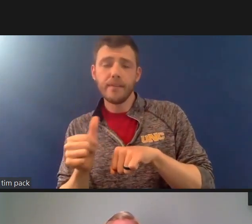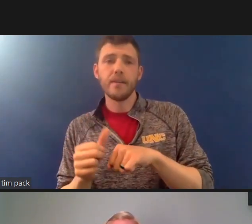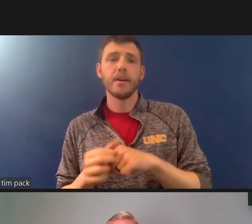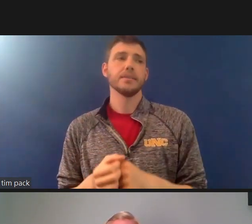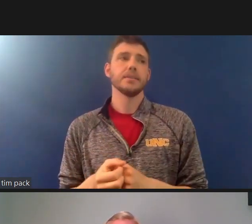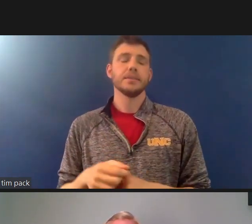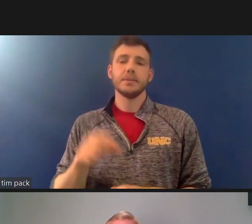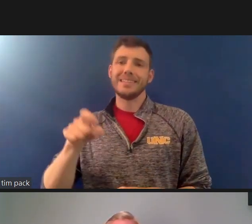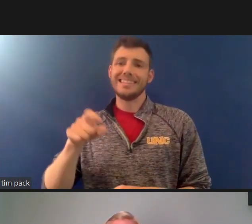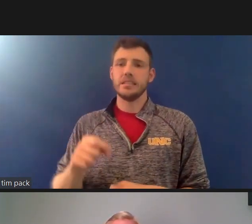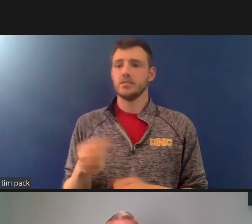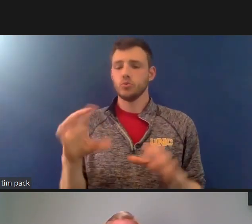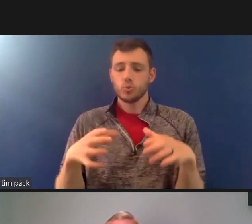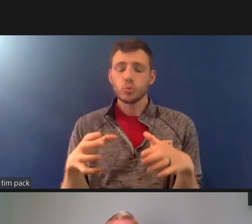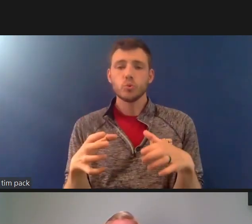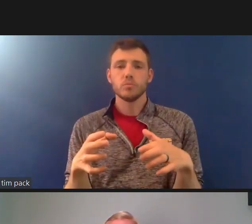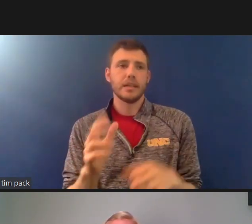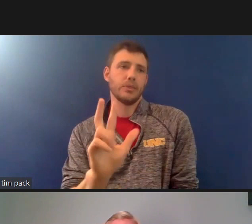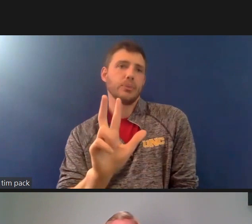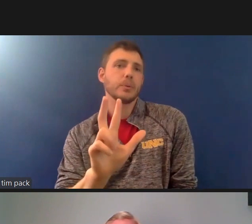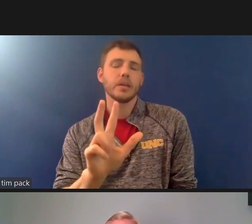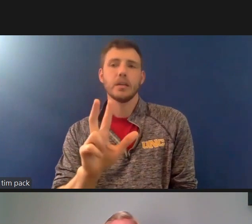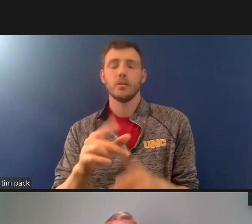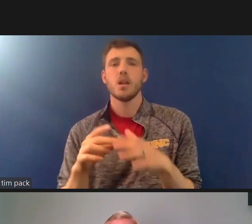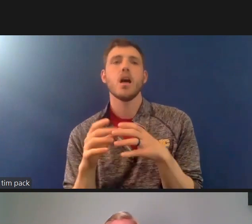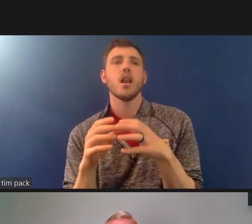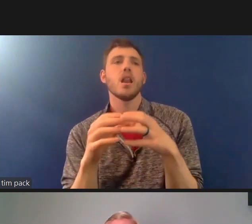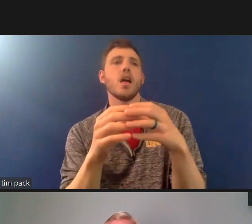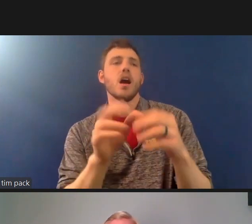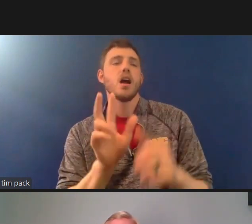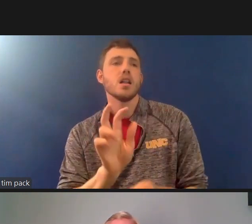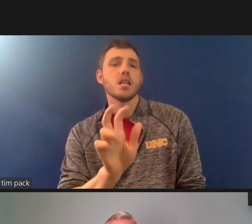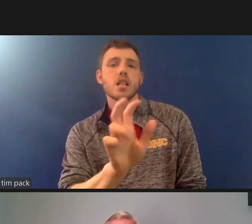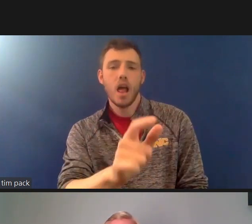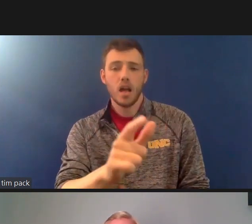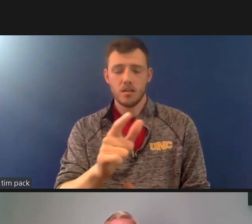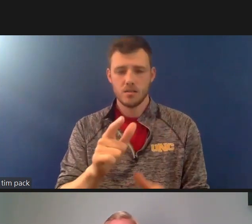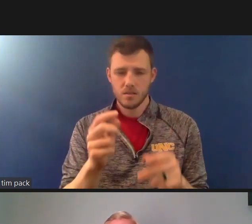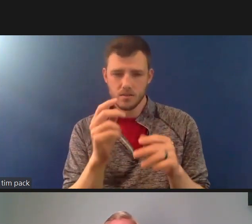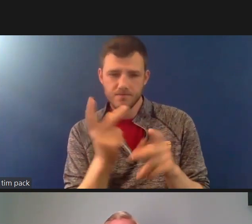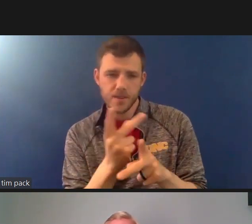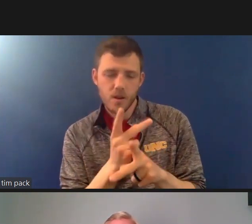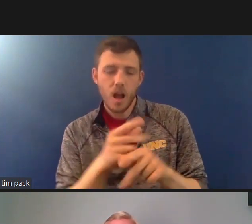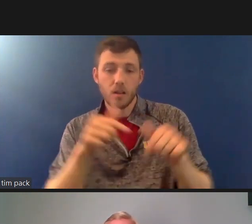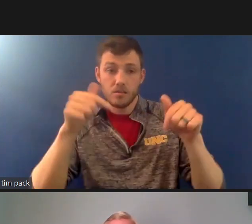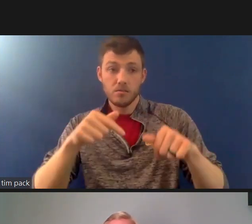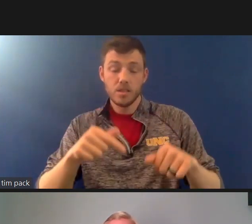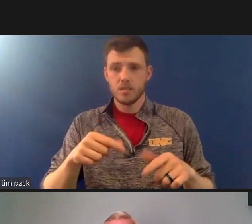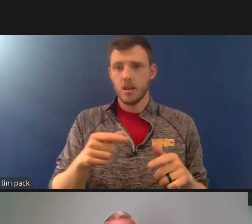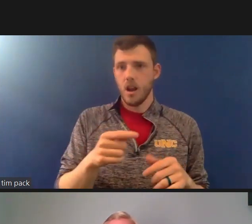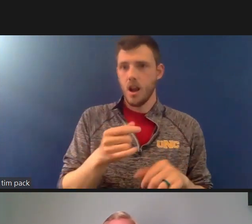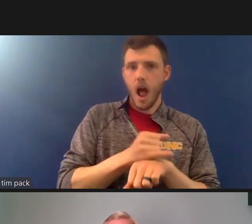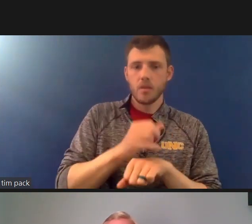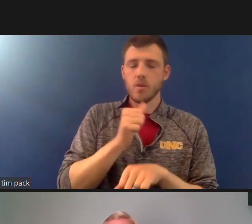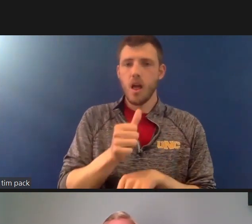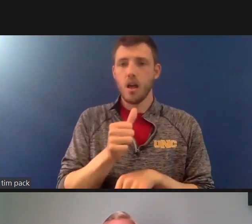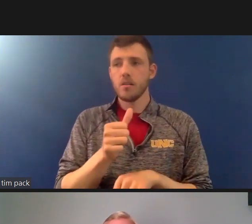more, we'd all get mixed and lose each other. 3 of us will go on an expedition and find out. I'll go, and Jack